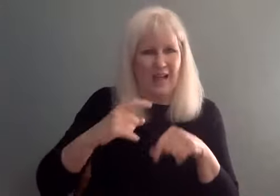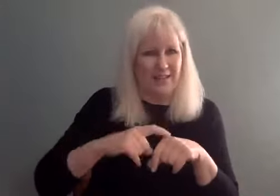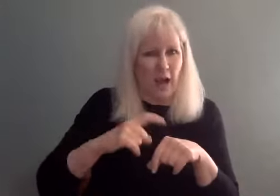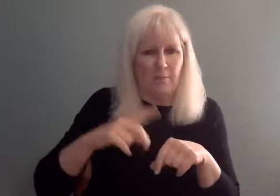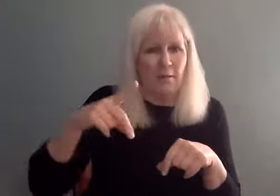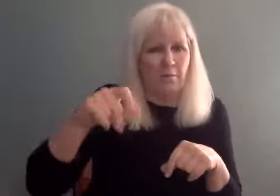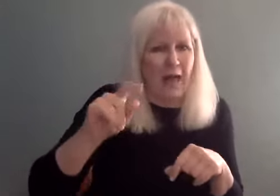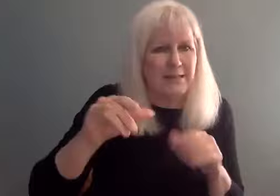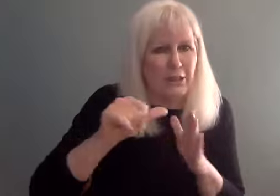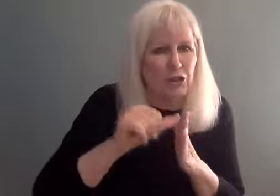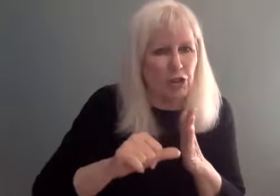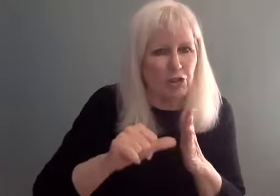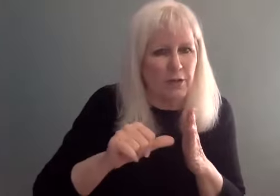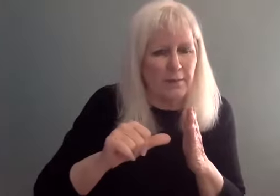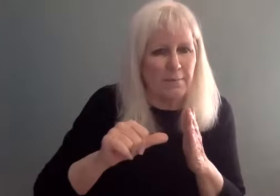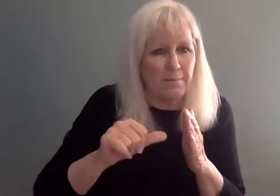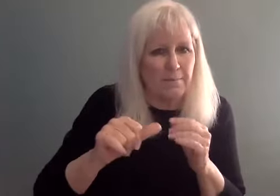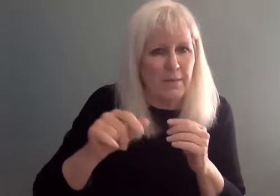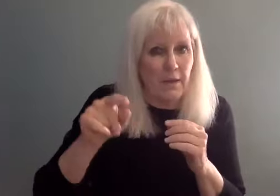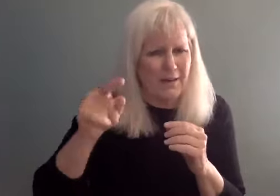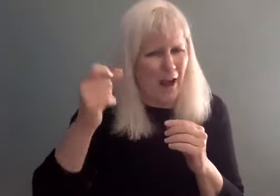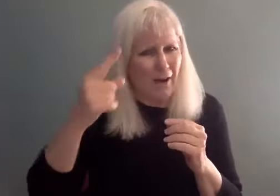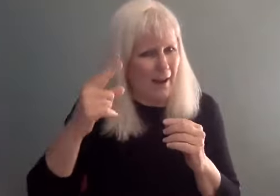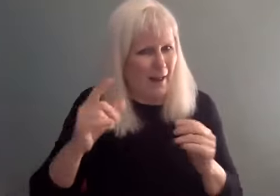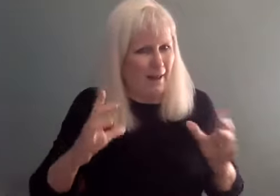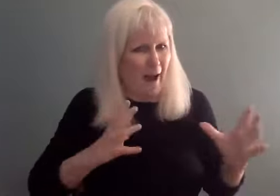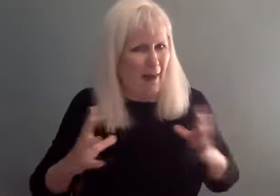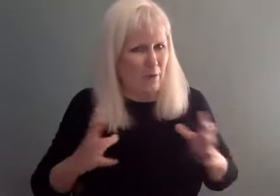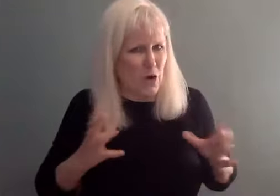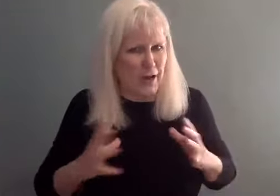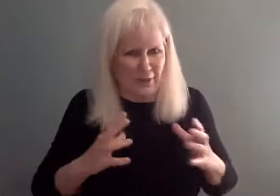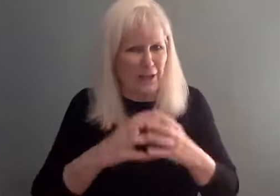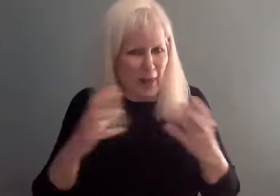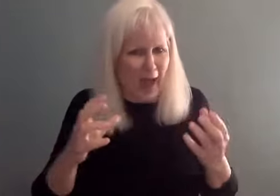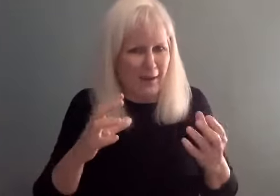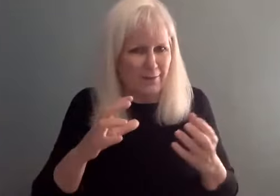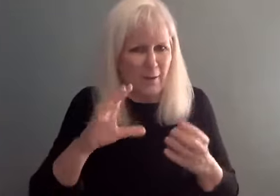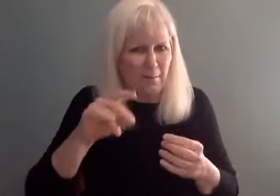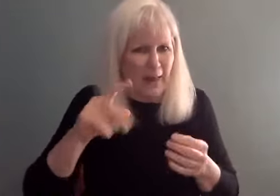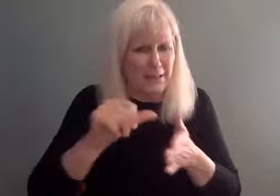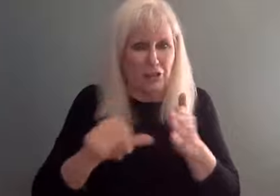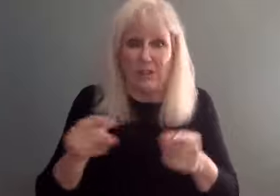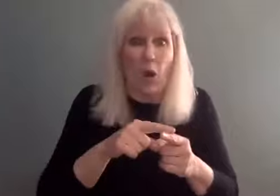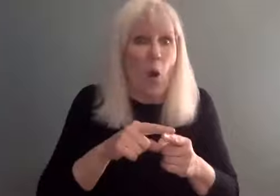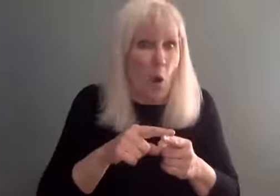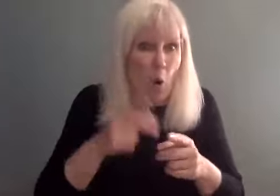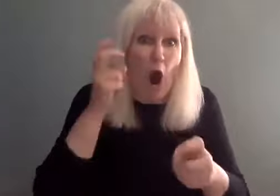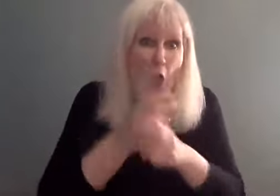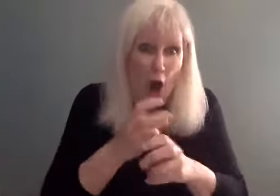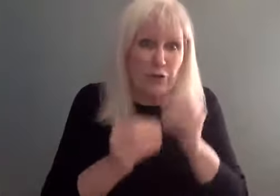had to push your face in to find out where your cheekbones were so that I could make the cuts off your face. And he did. I have wires and little